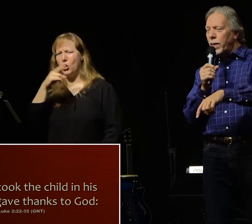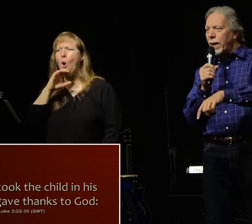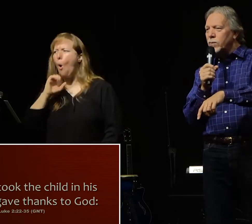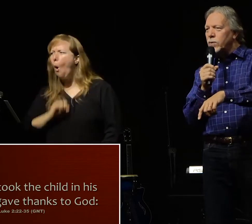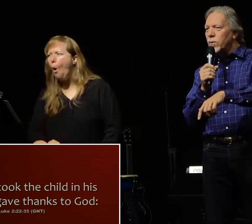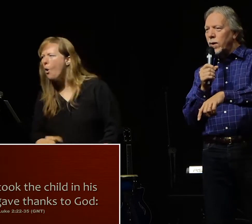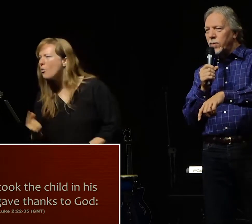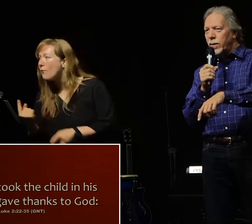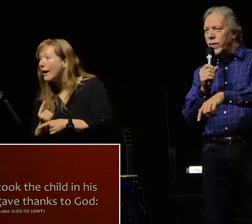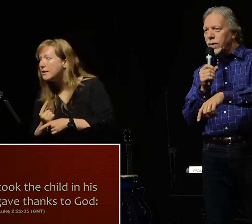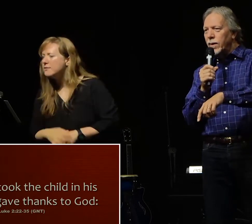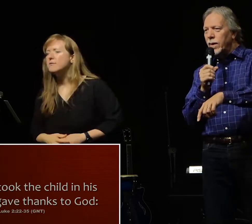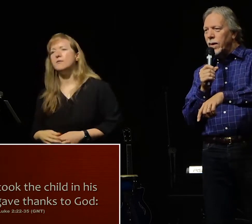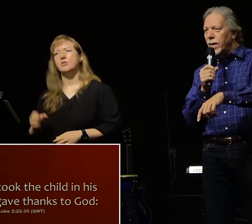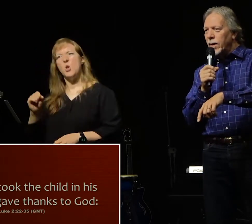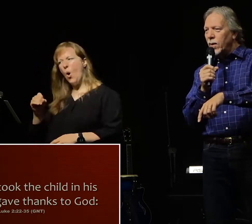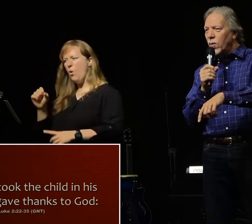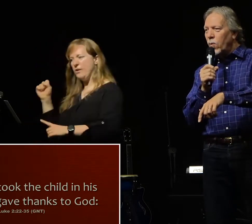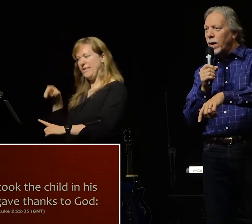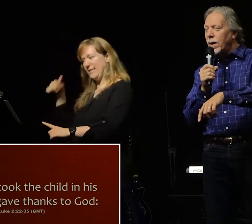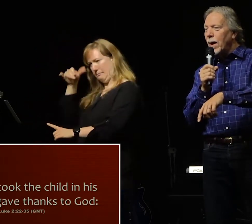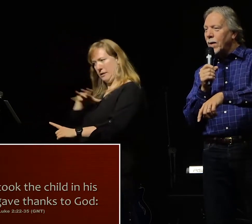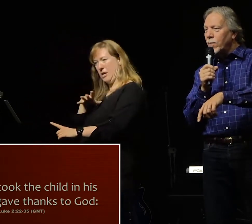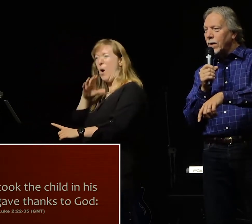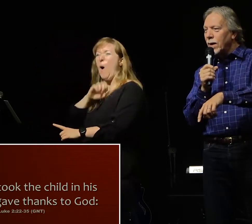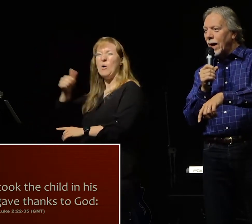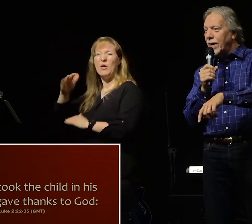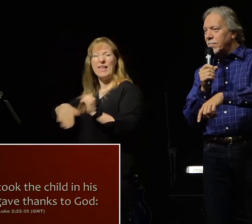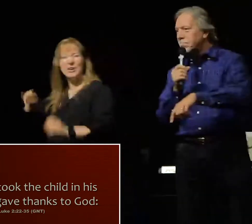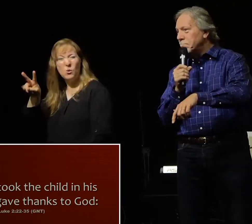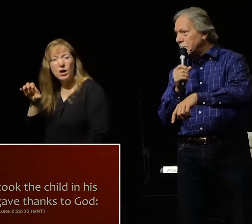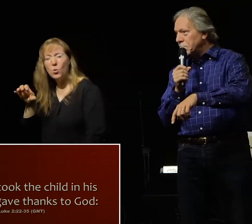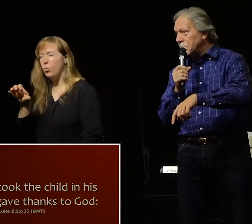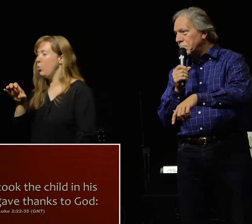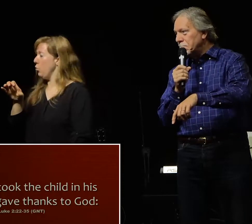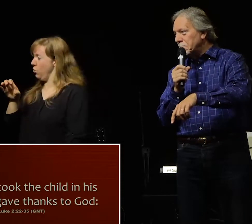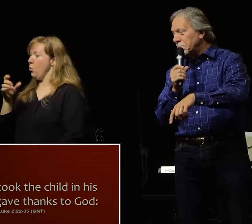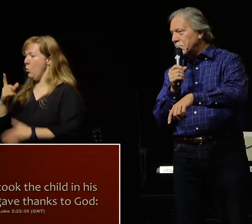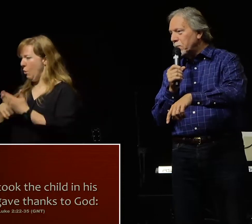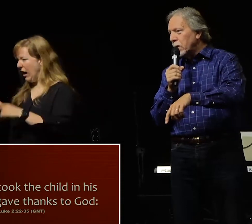well past 200, what he might have looked like.